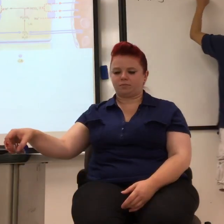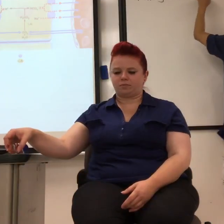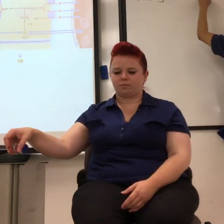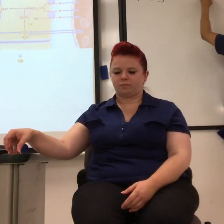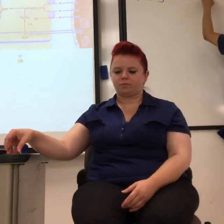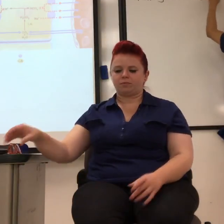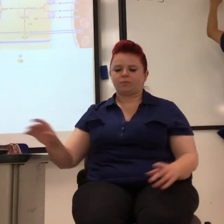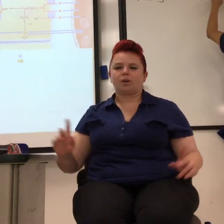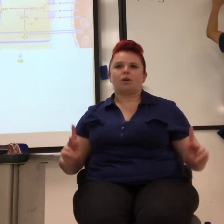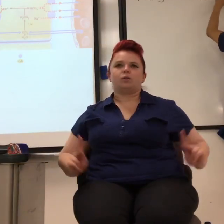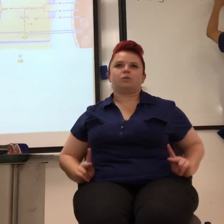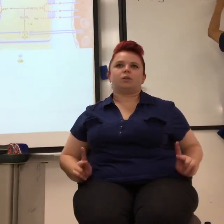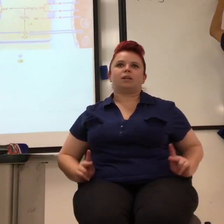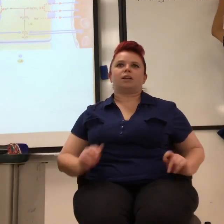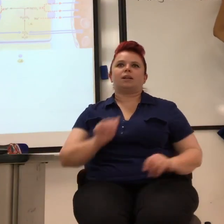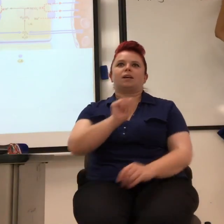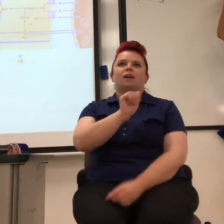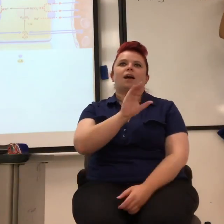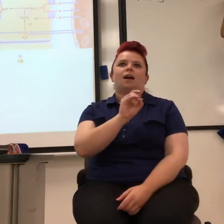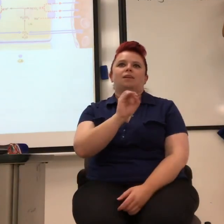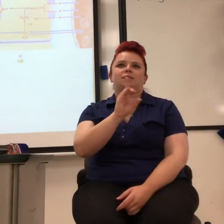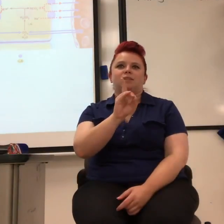Kidney acid-base